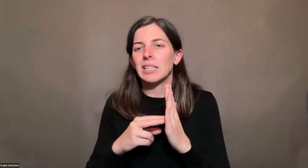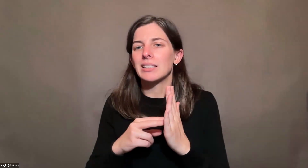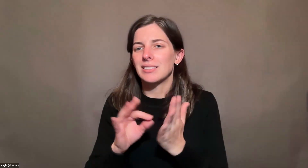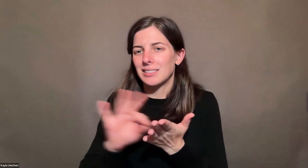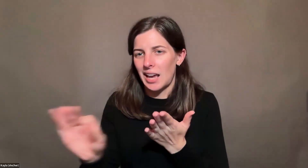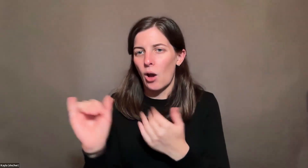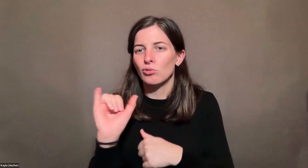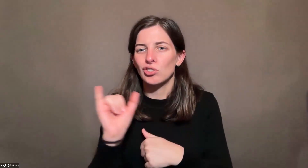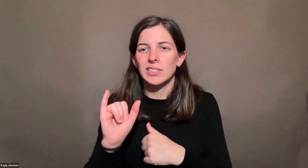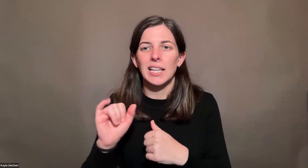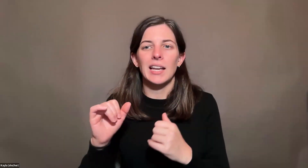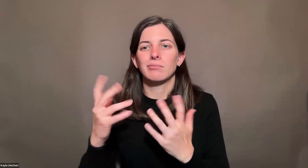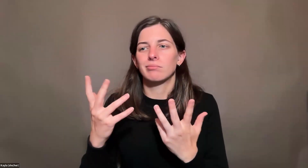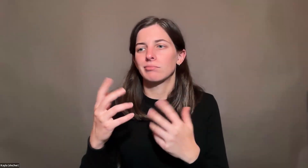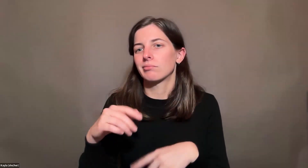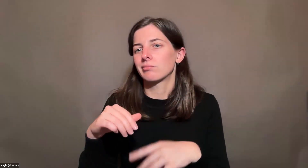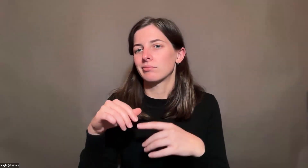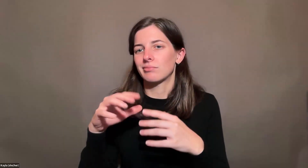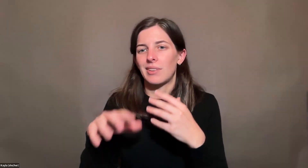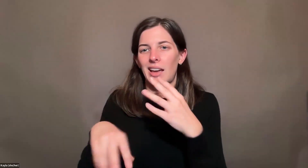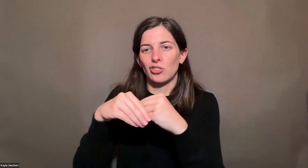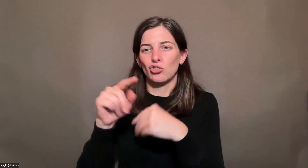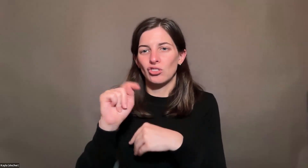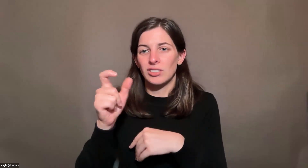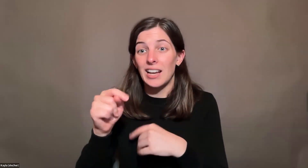screen reader text will read about like read more. But